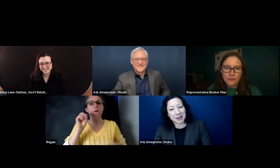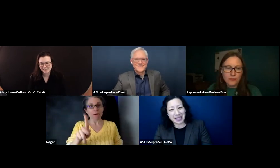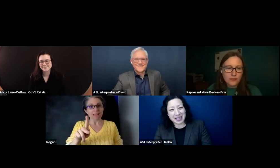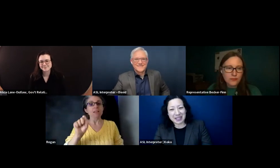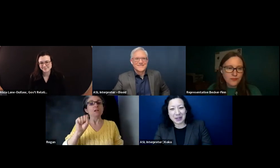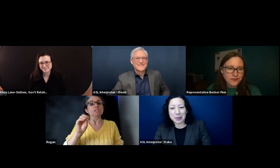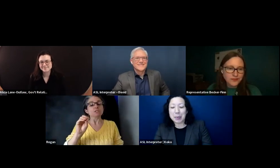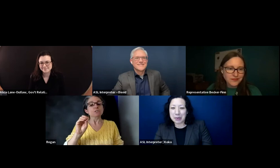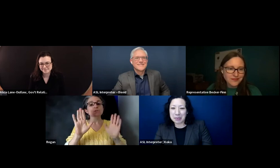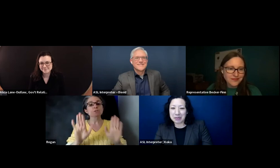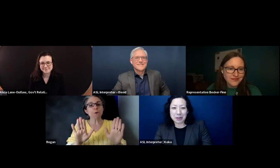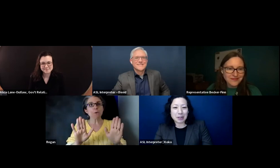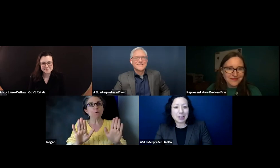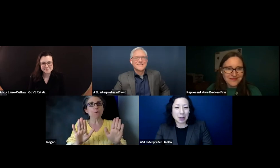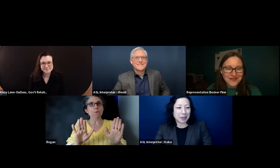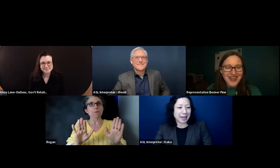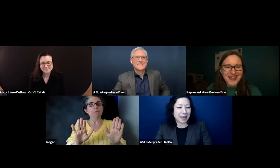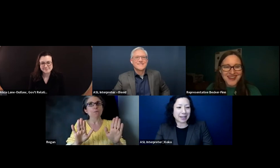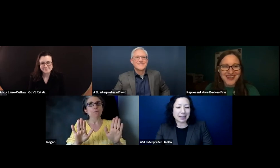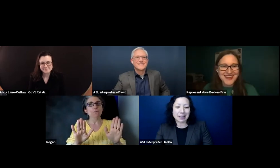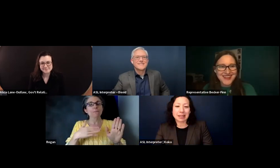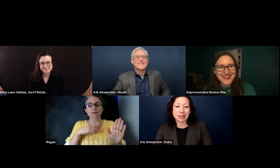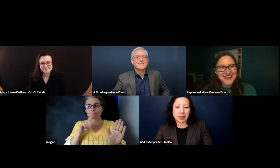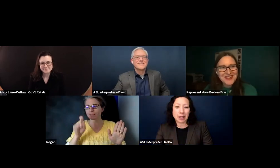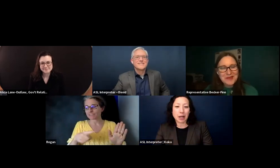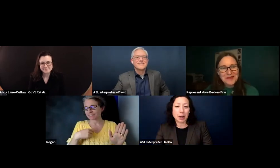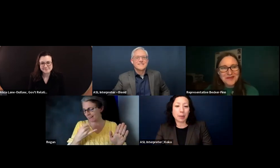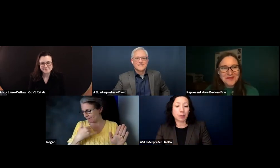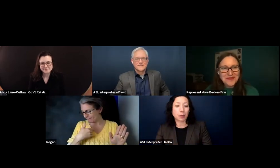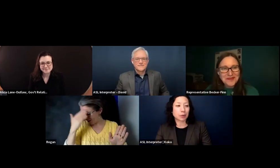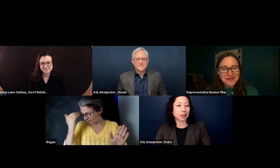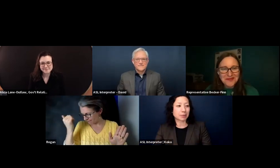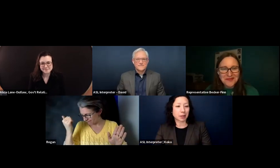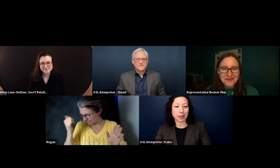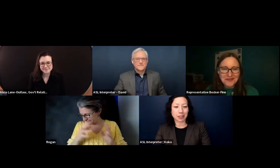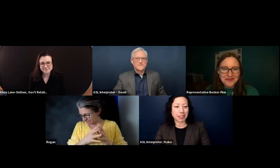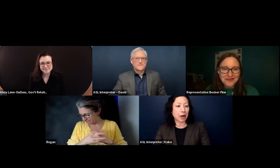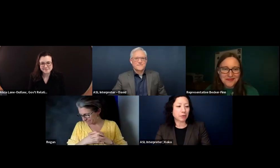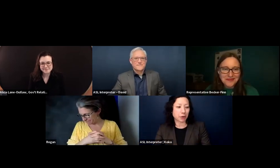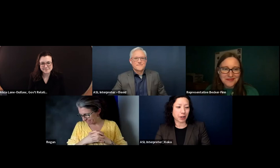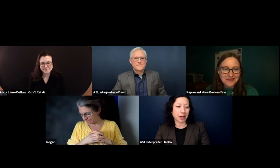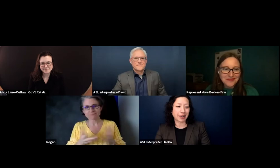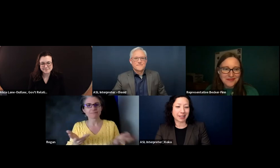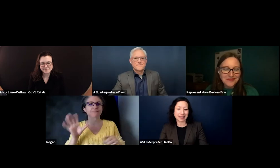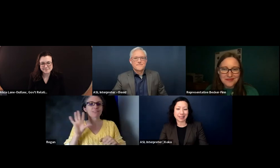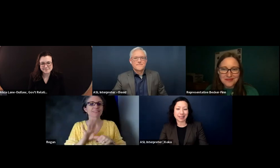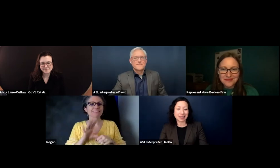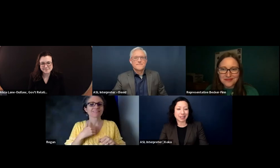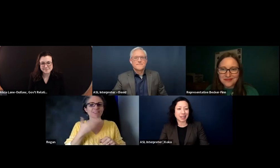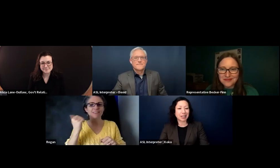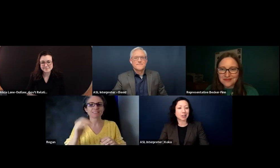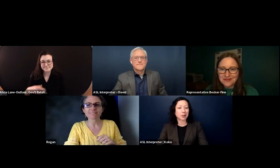I'm so excited. So pardon me for jumping ahead. What was my question? Now I've forgotten